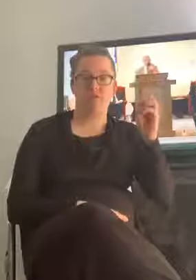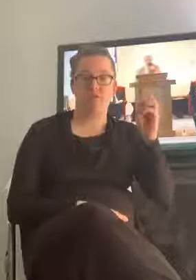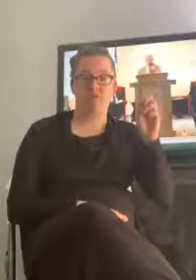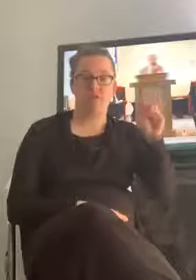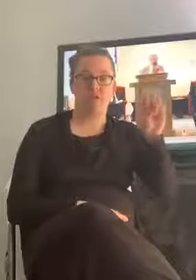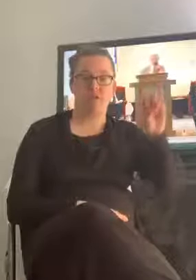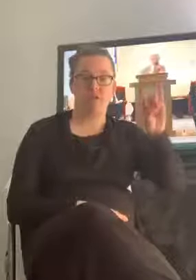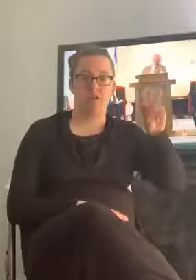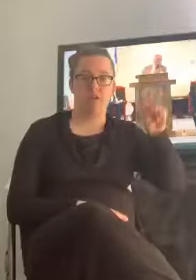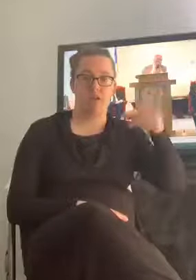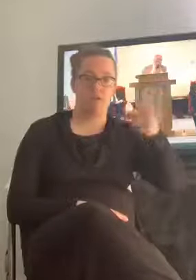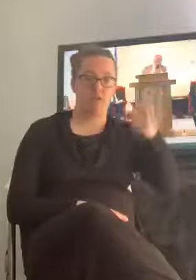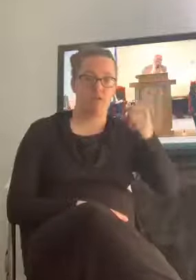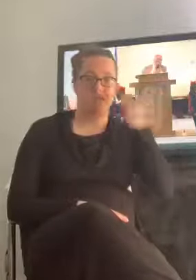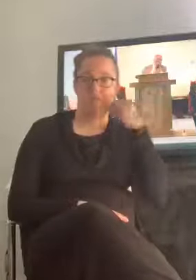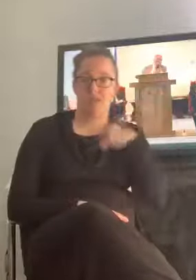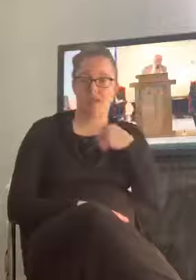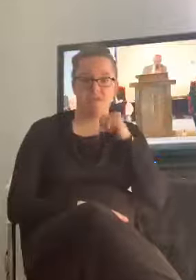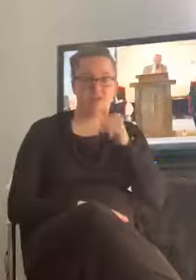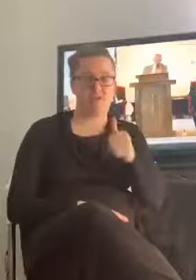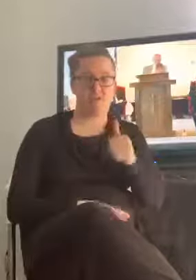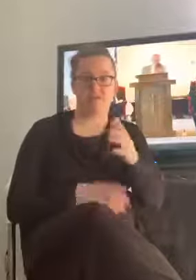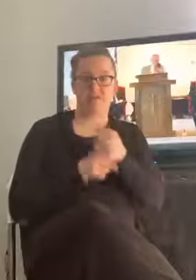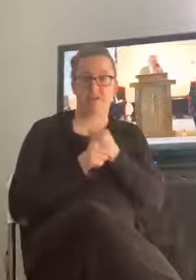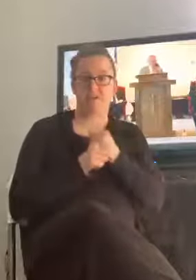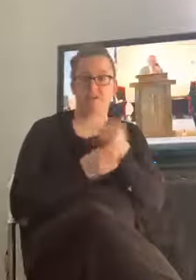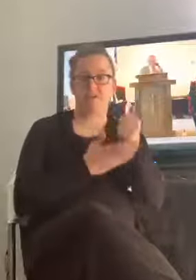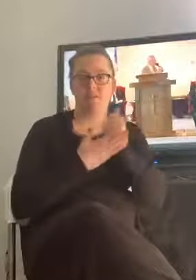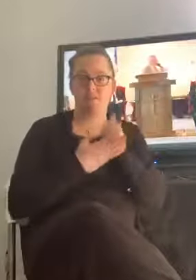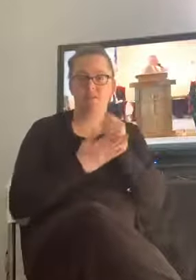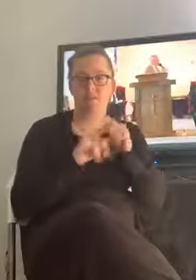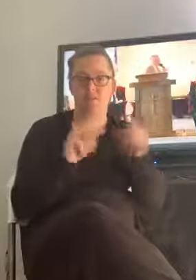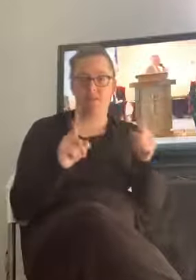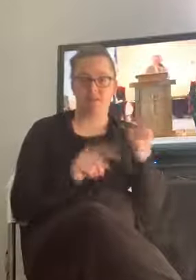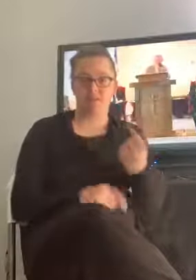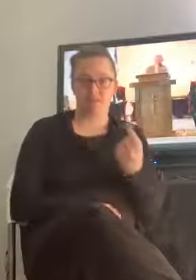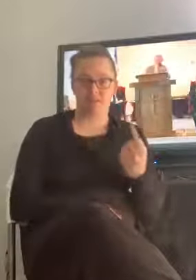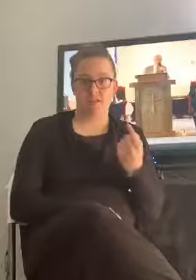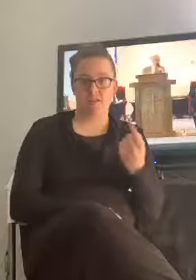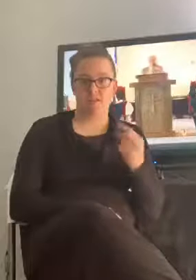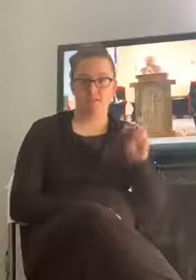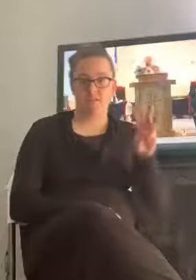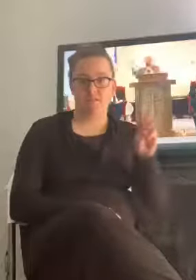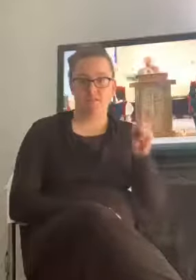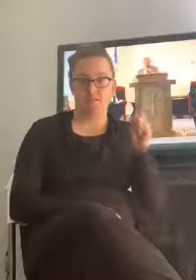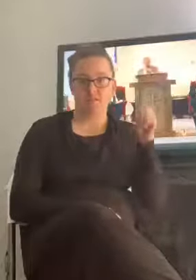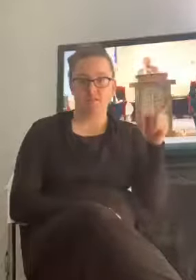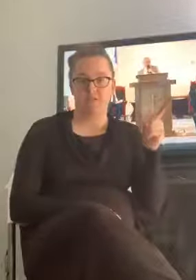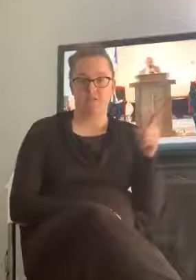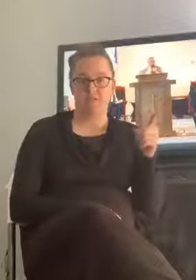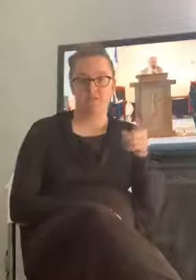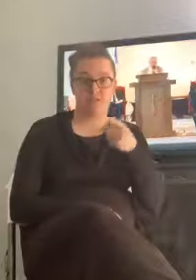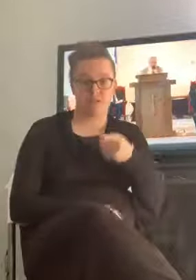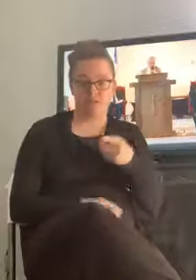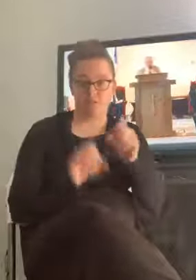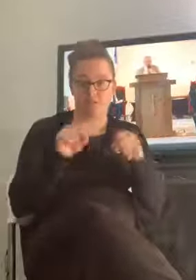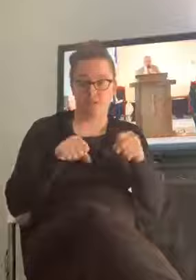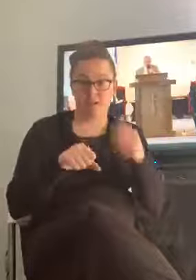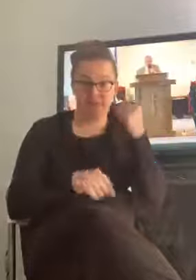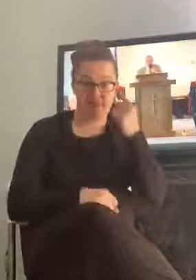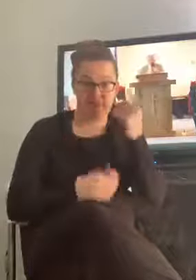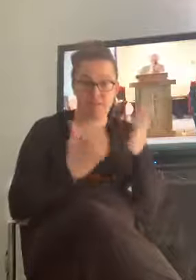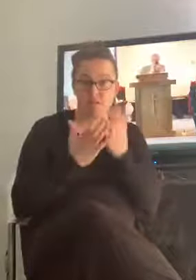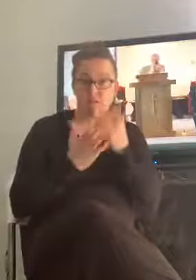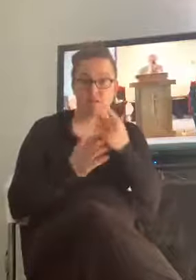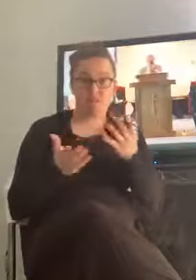if I didn't get some kind of help. And somebody was there. Amen. Now, you can think whatever you want to